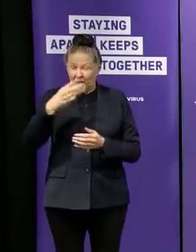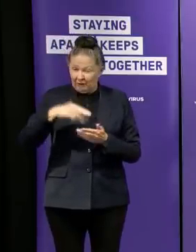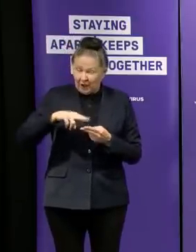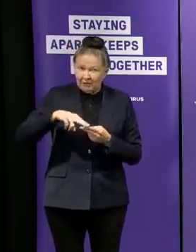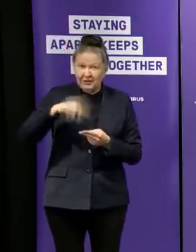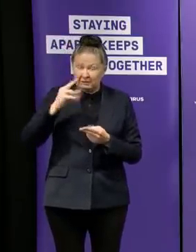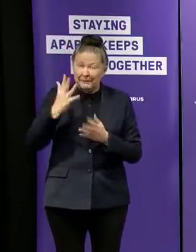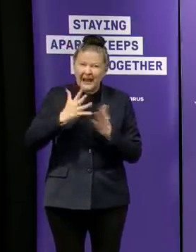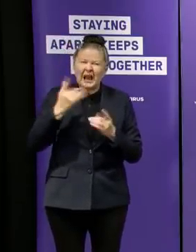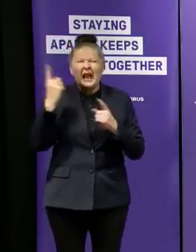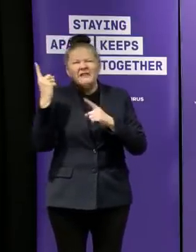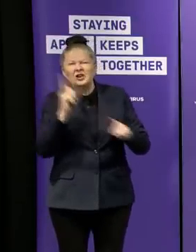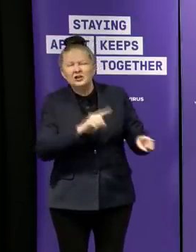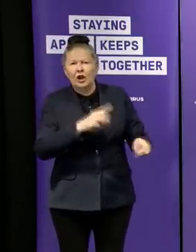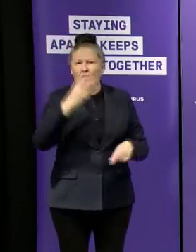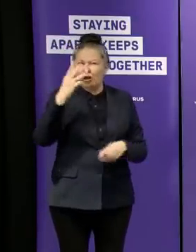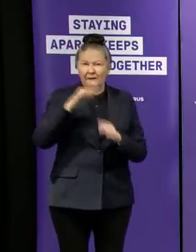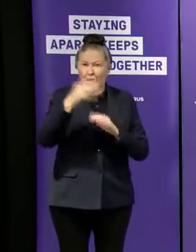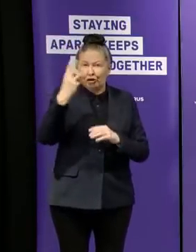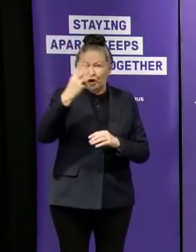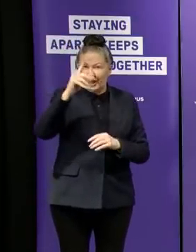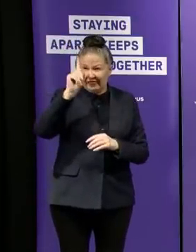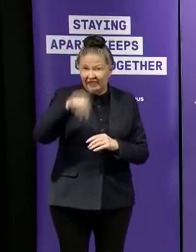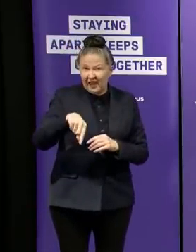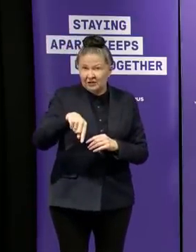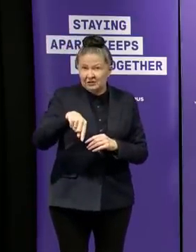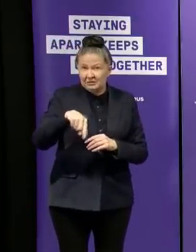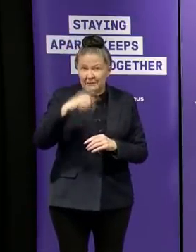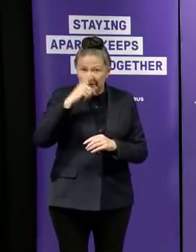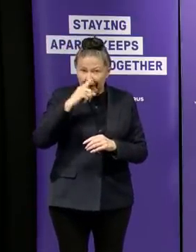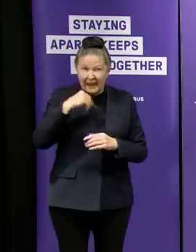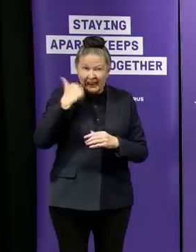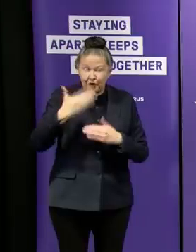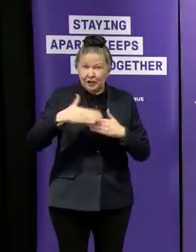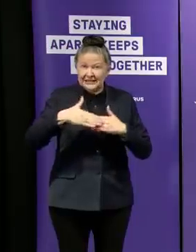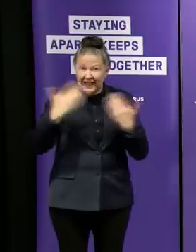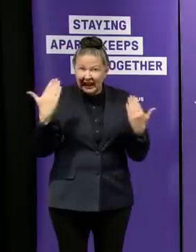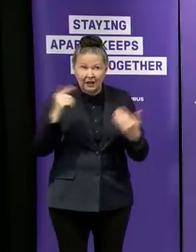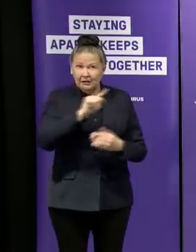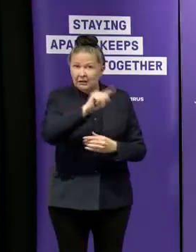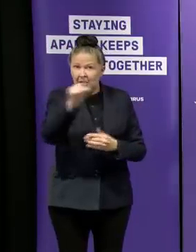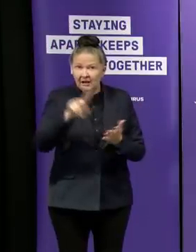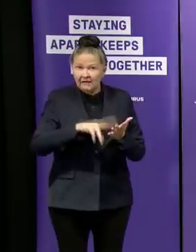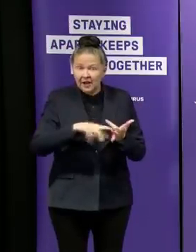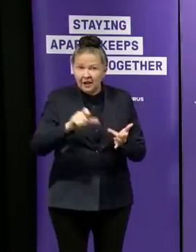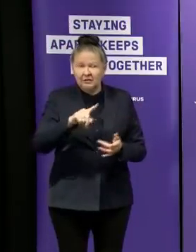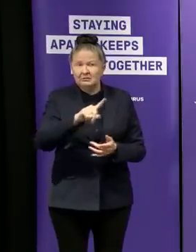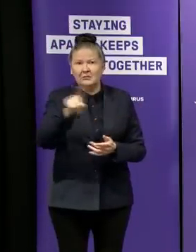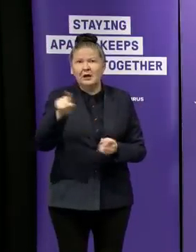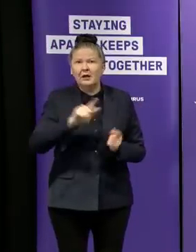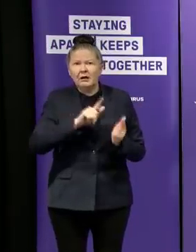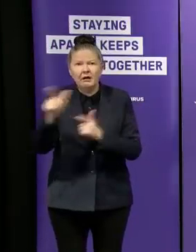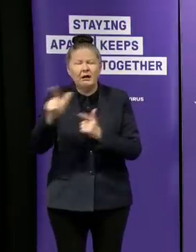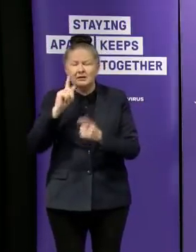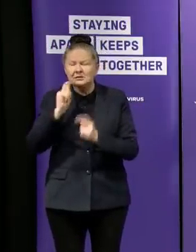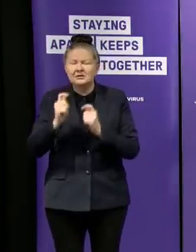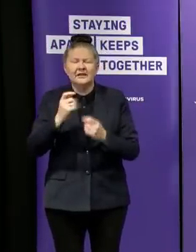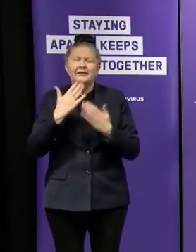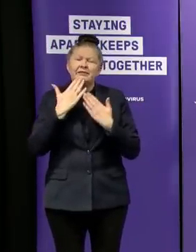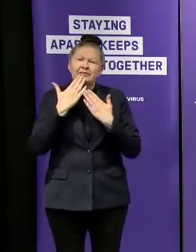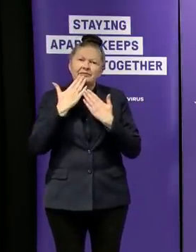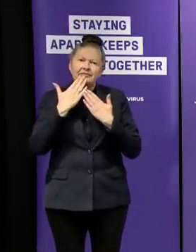13,927 tests per day. And I want to thank all of those Victorians who have been tested for that effort. And just to